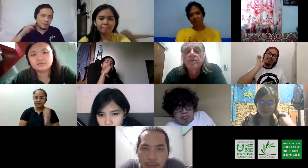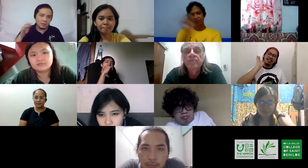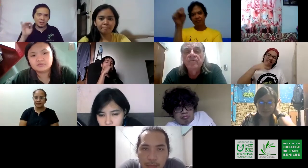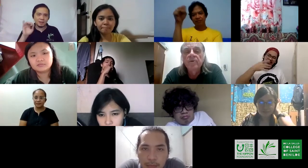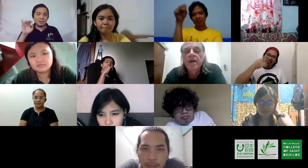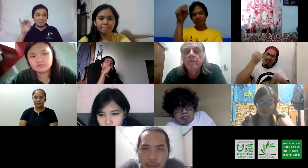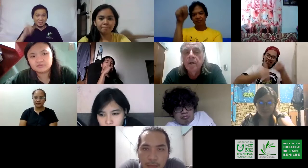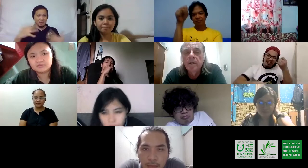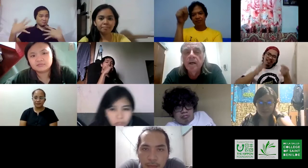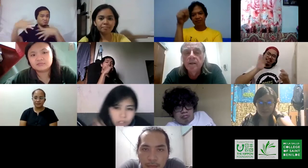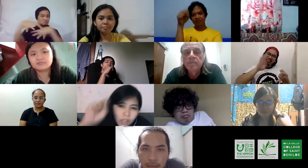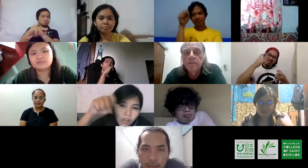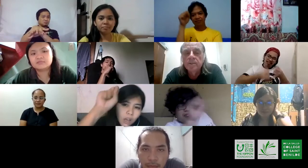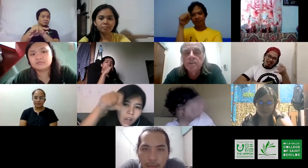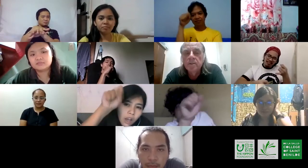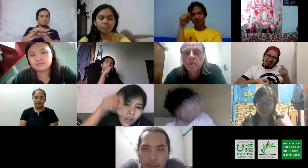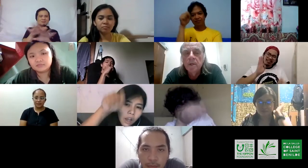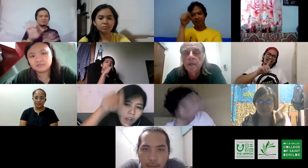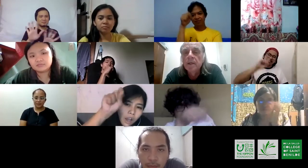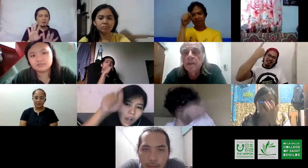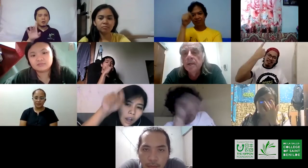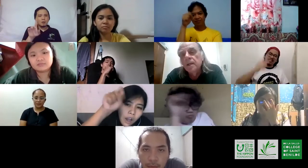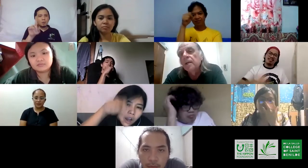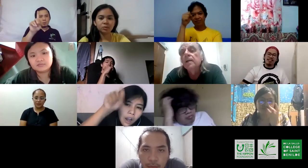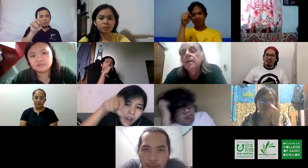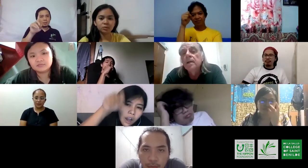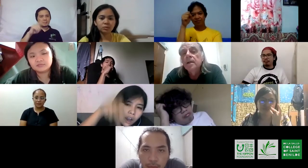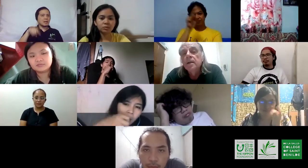separate vocabulary items. Okay,